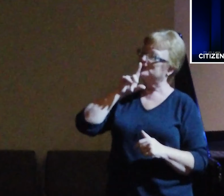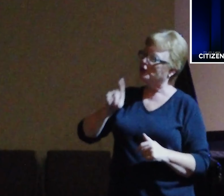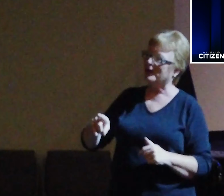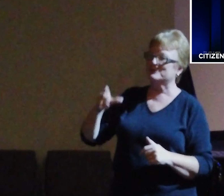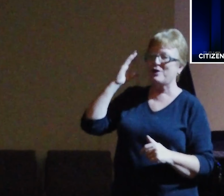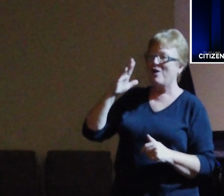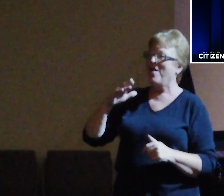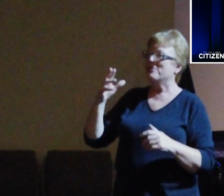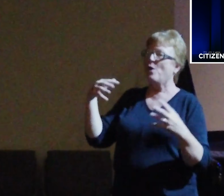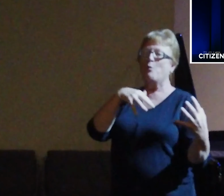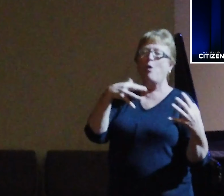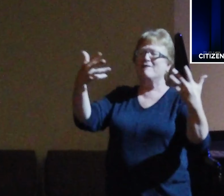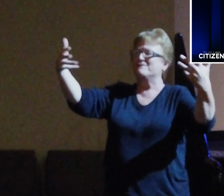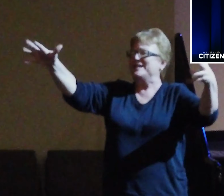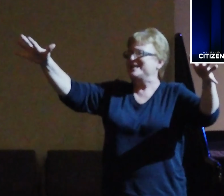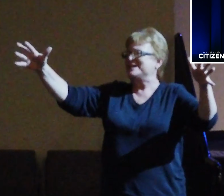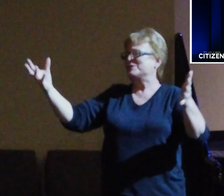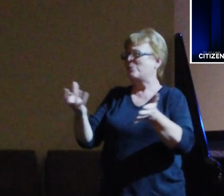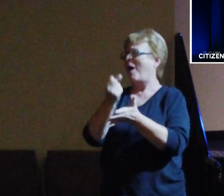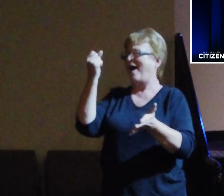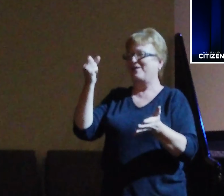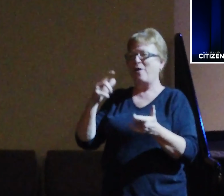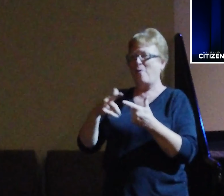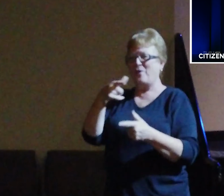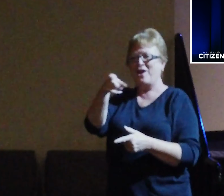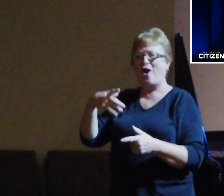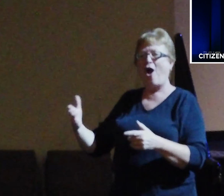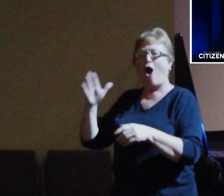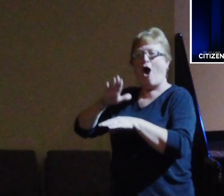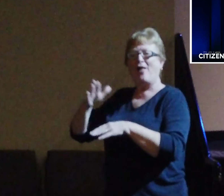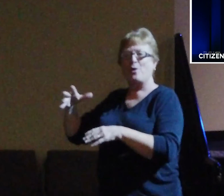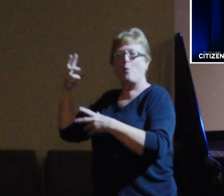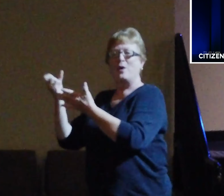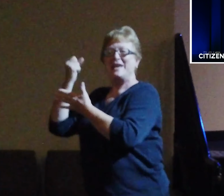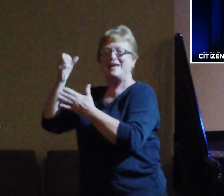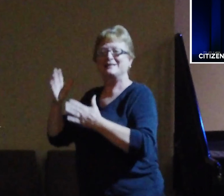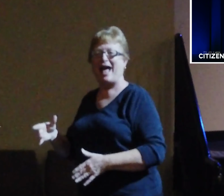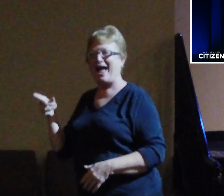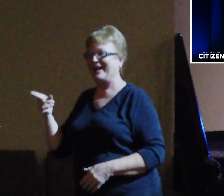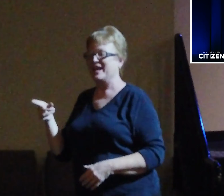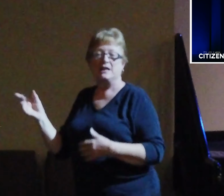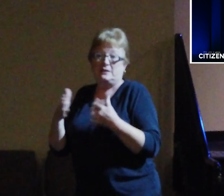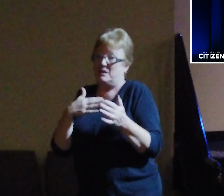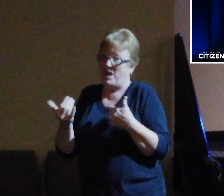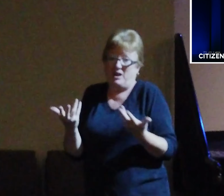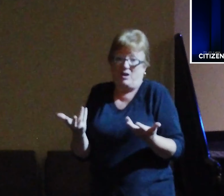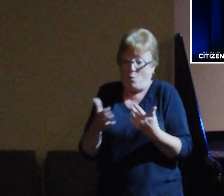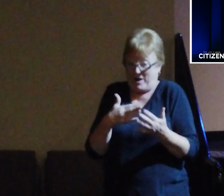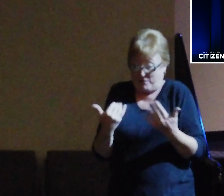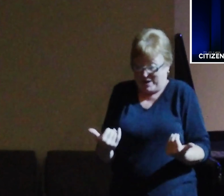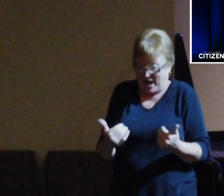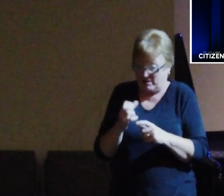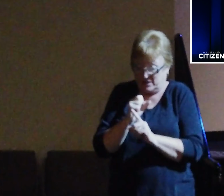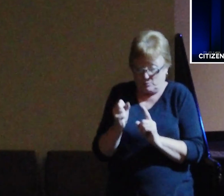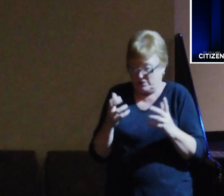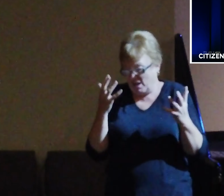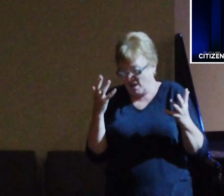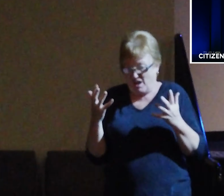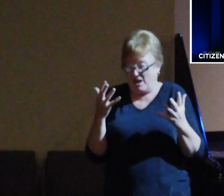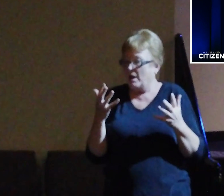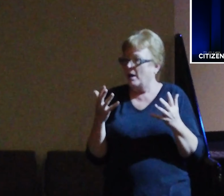war has been won and you are on the winning side. No matter what it looks like in the moment, you have a mission, you have